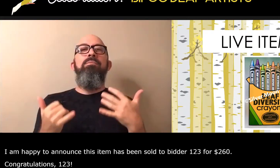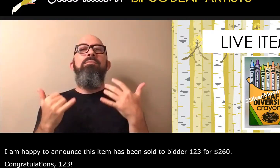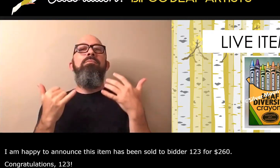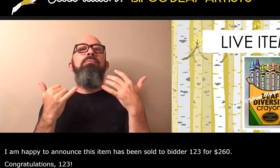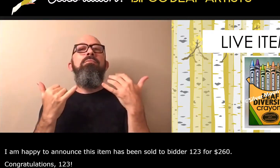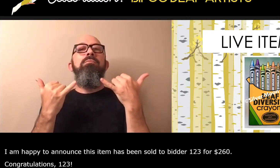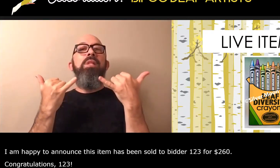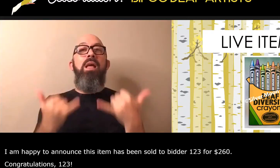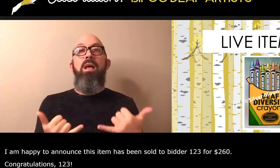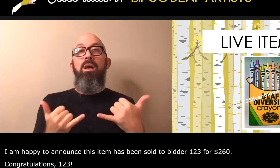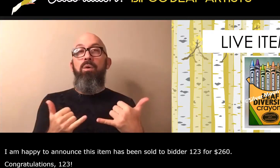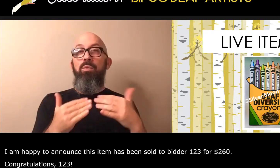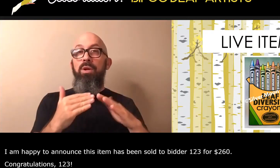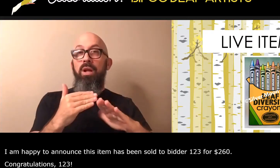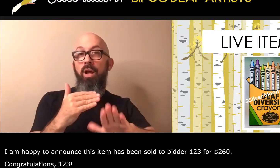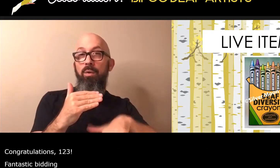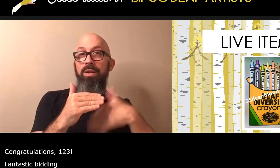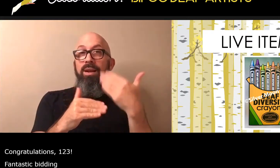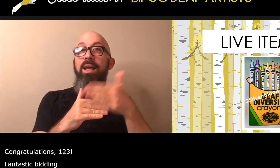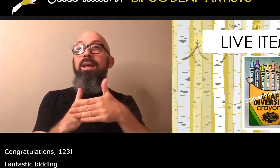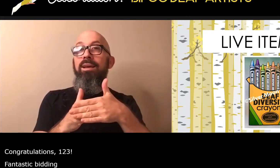Fantastic bidding.